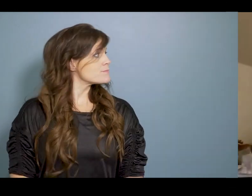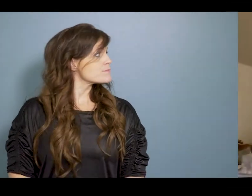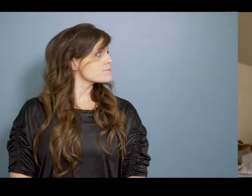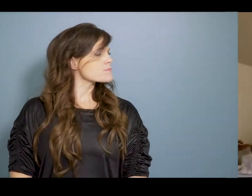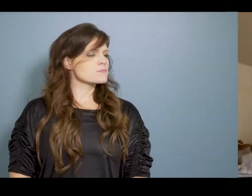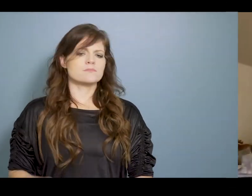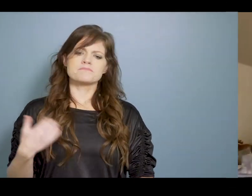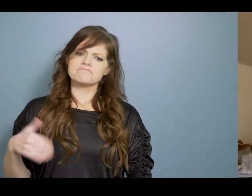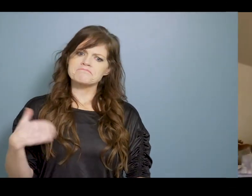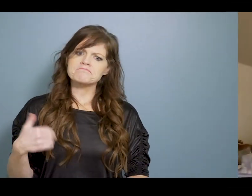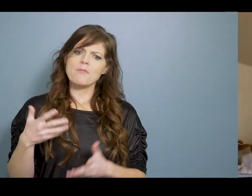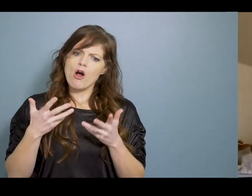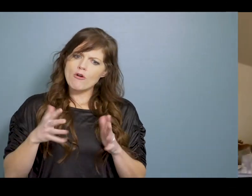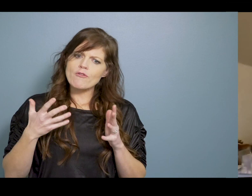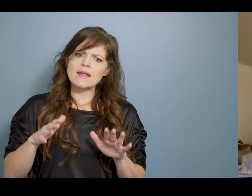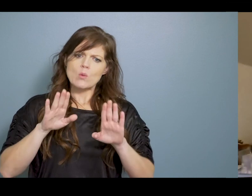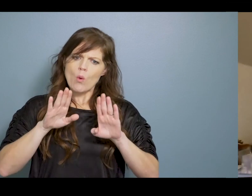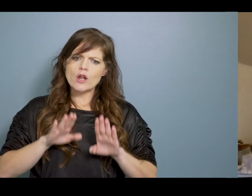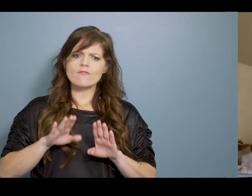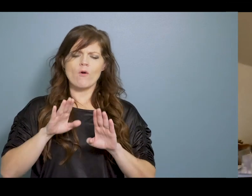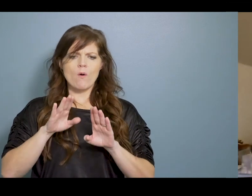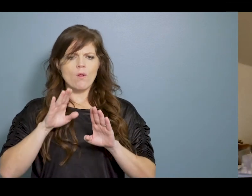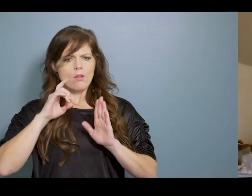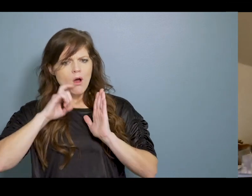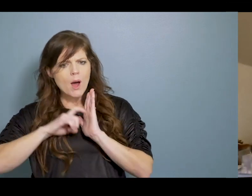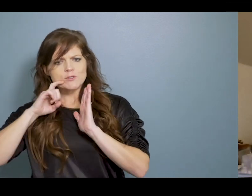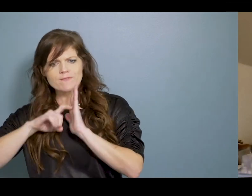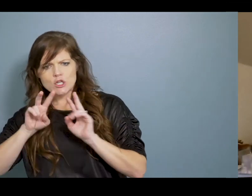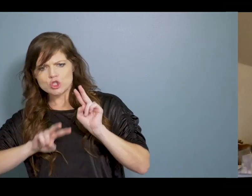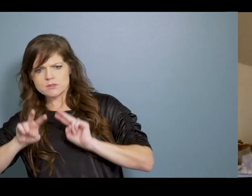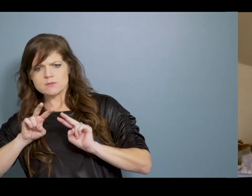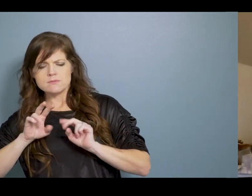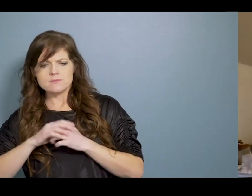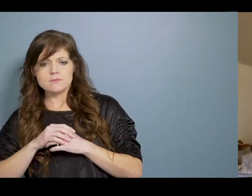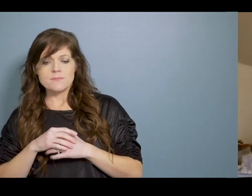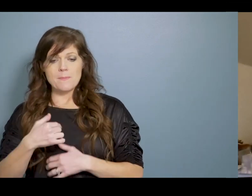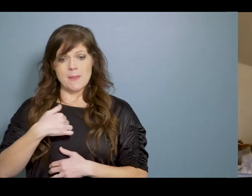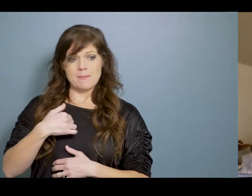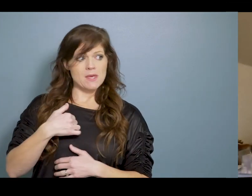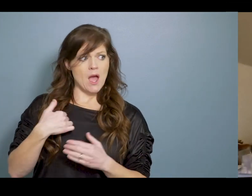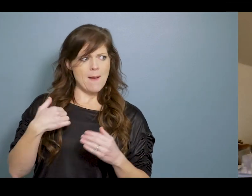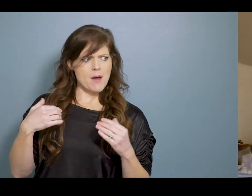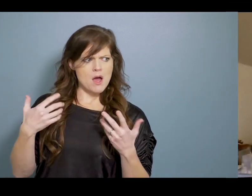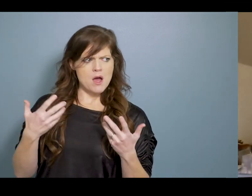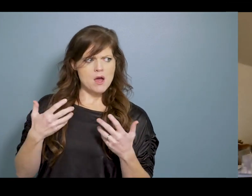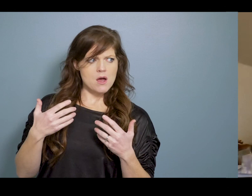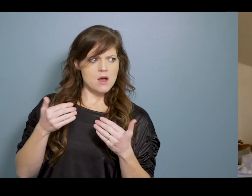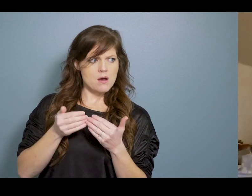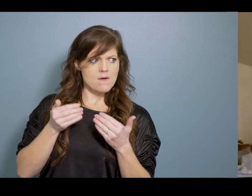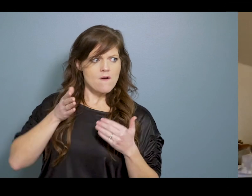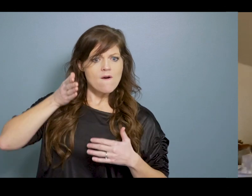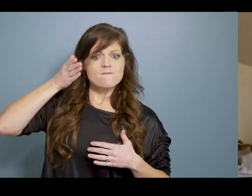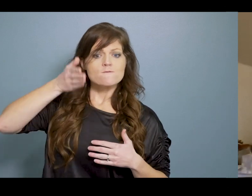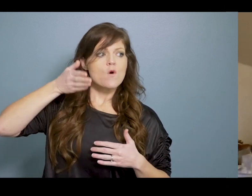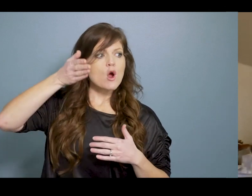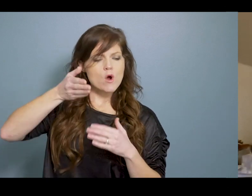some great observations. I'm a forward motion person by nature, and I